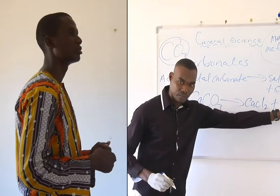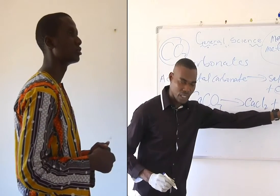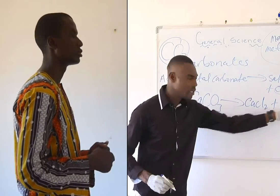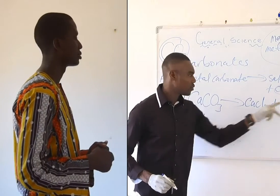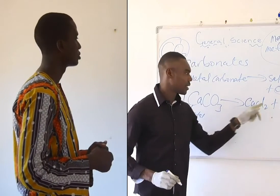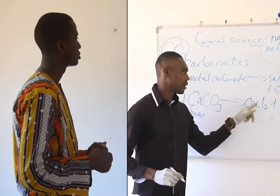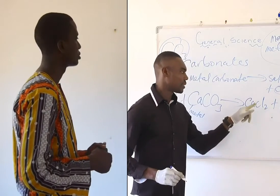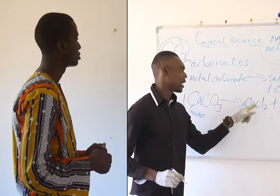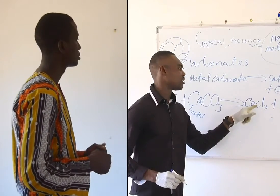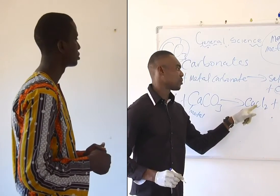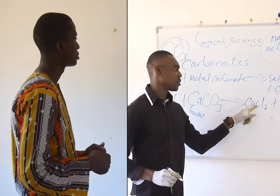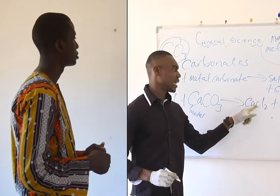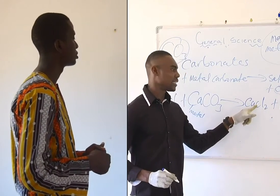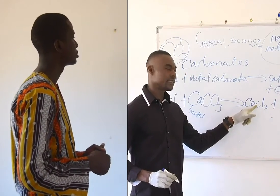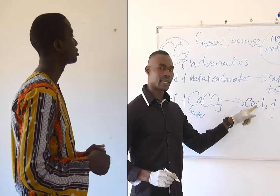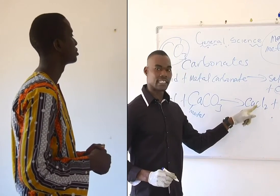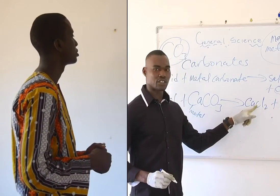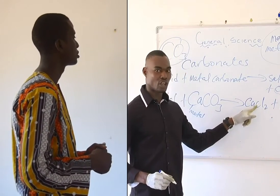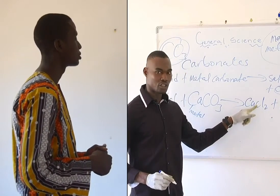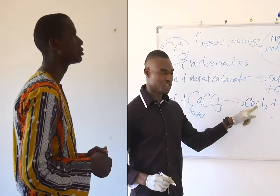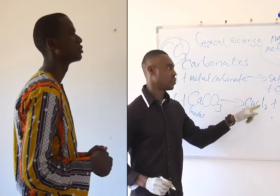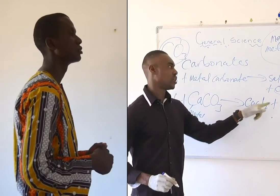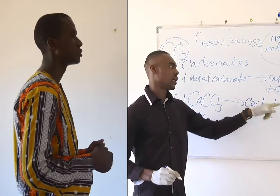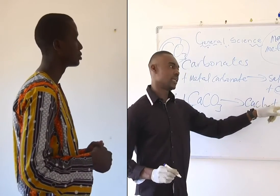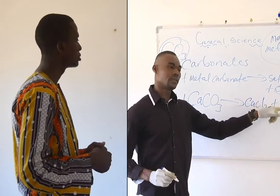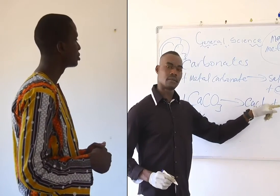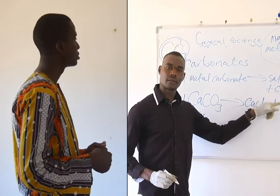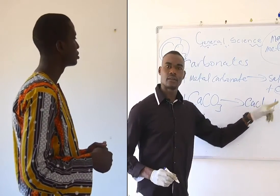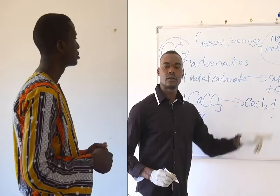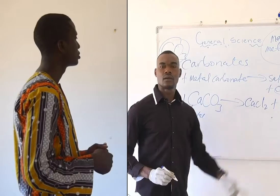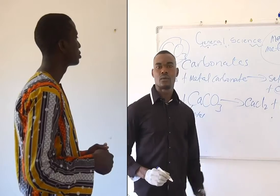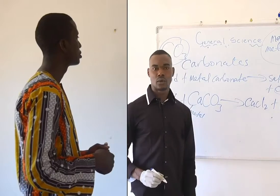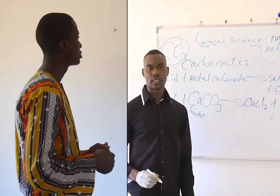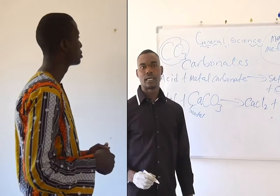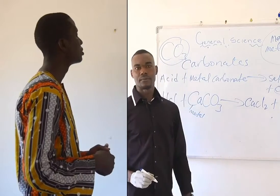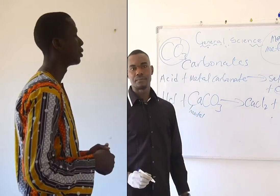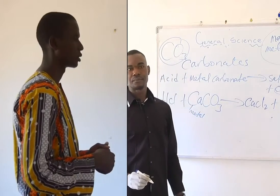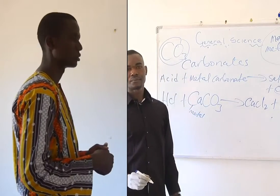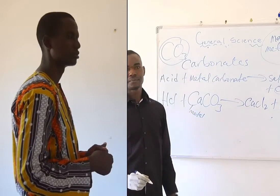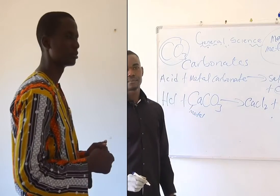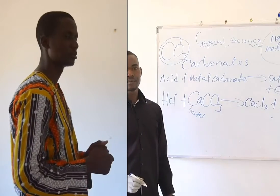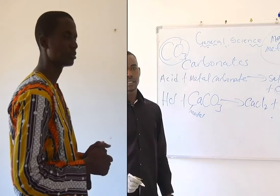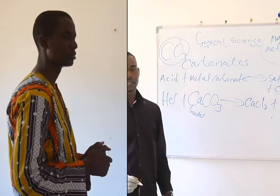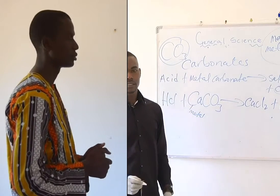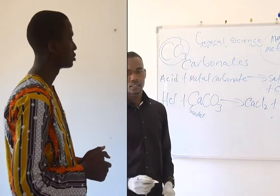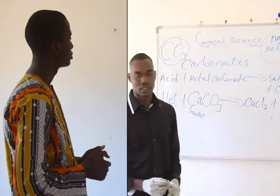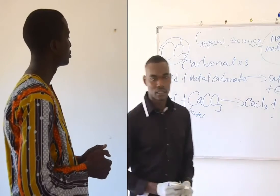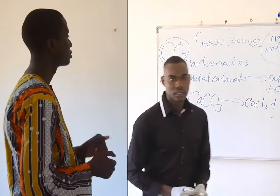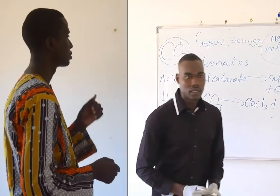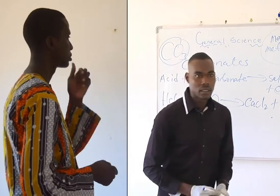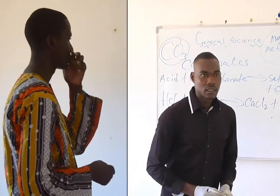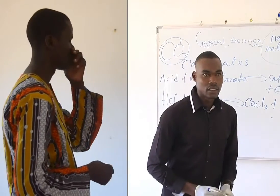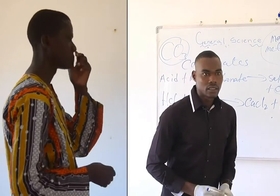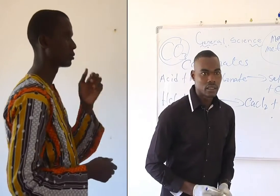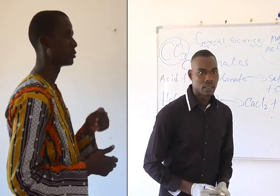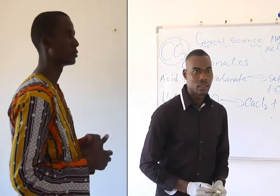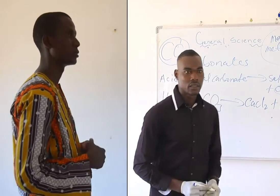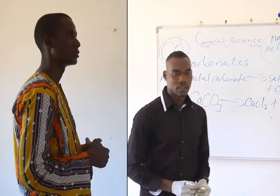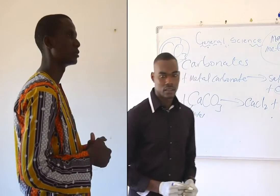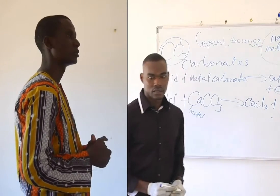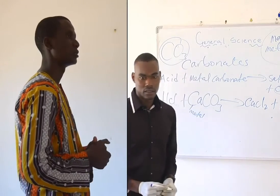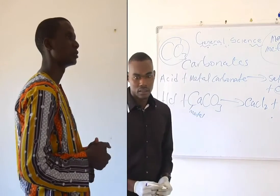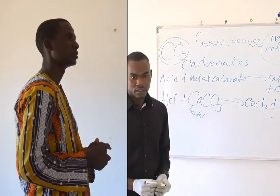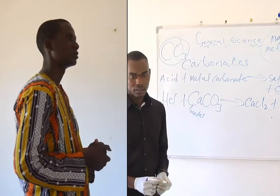off together with calcium chloride as a salt and water. Please.